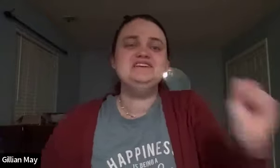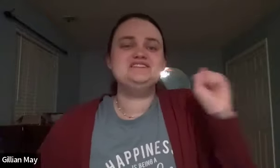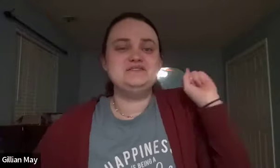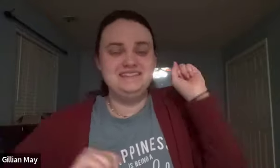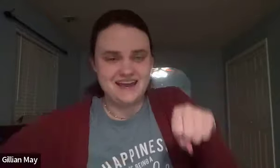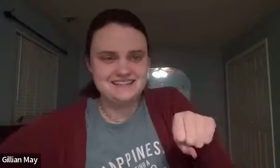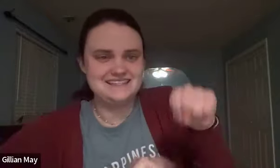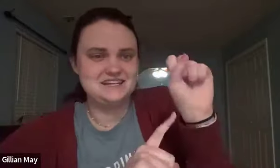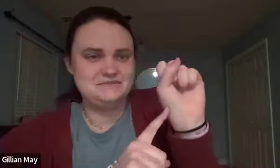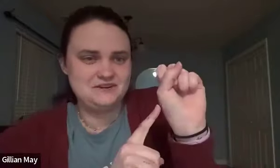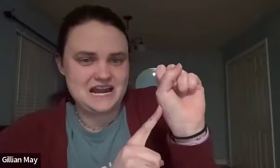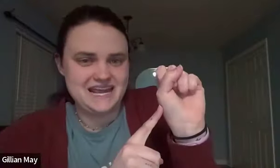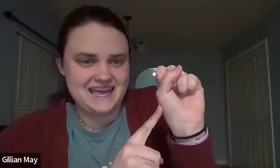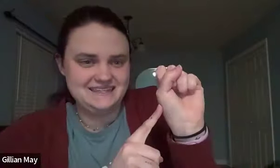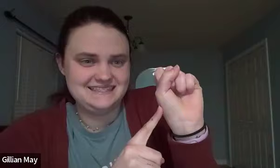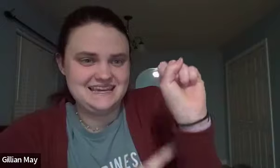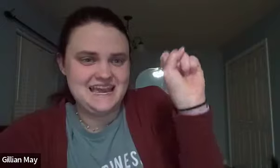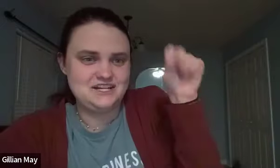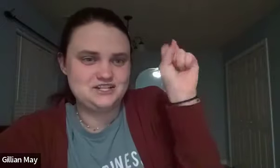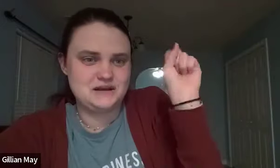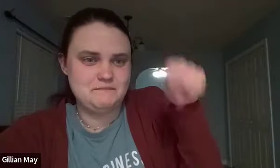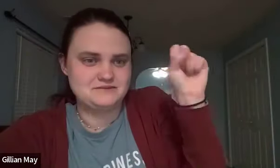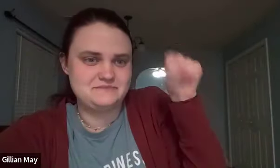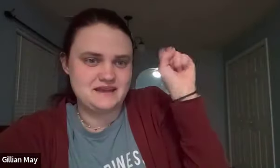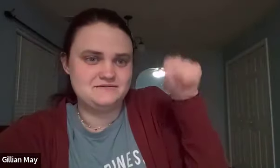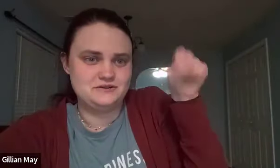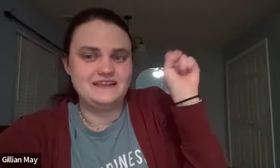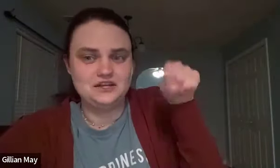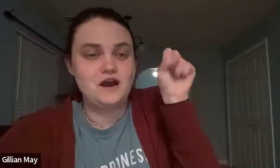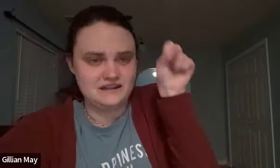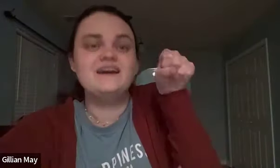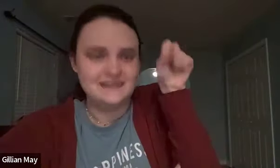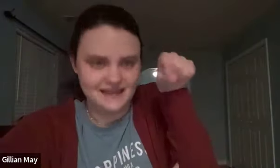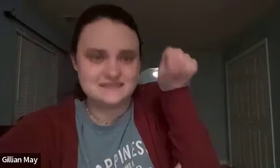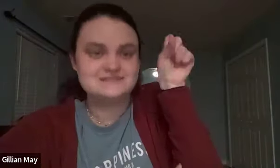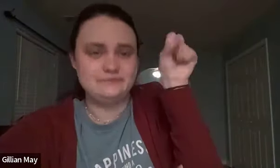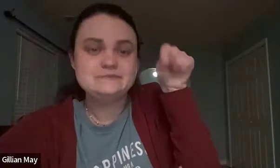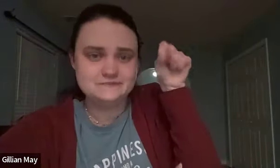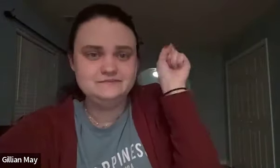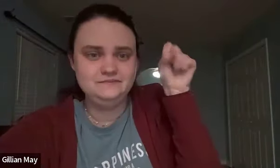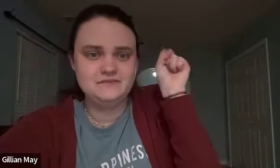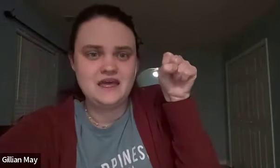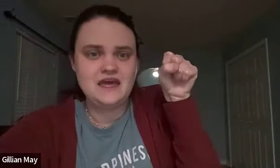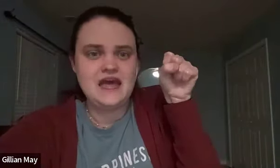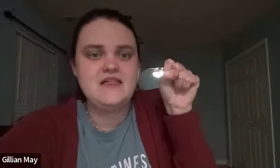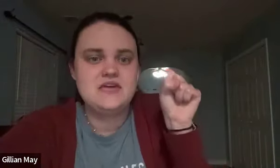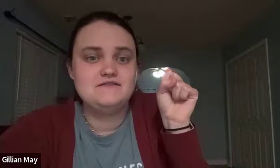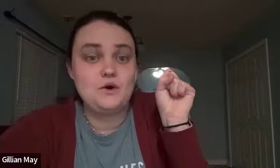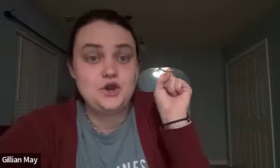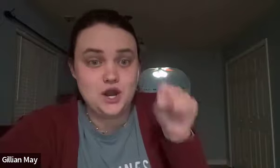So yes is going to be, you're going to have an S and you're just going to bounce it back and forth. Like you're nodding your head. Yes. And then for